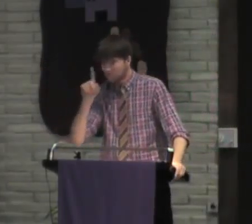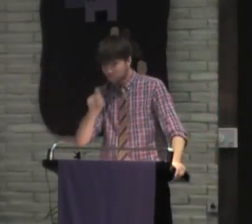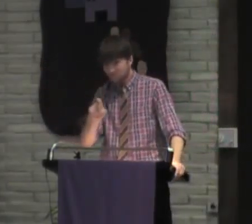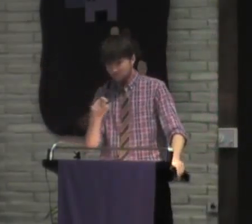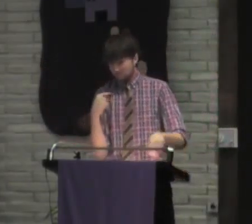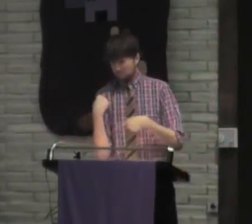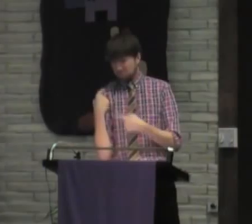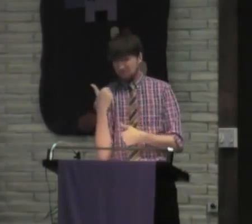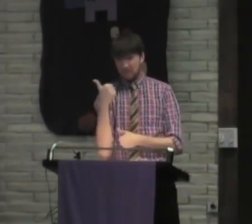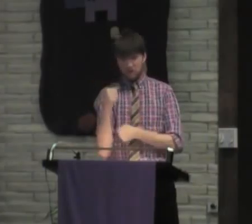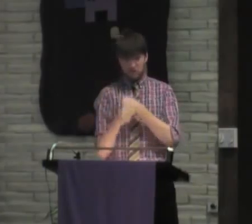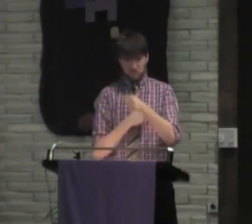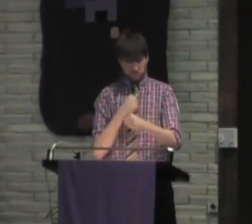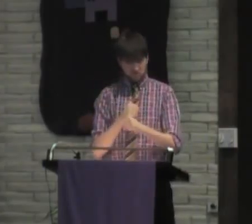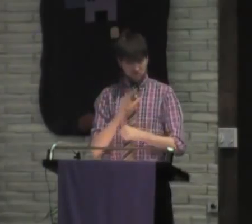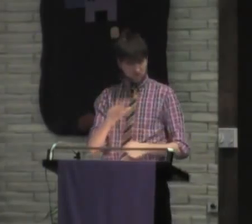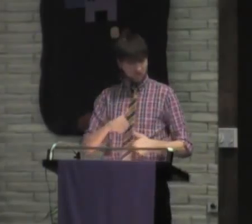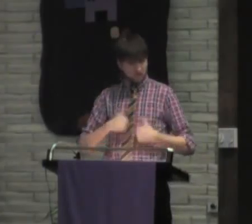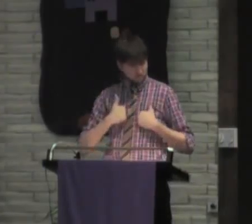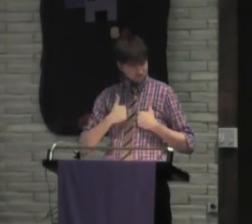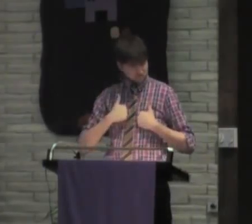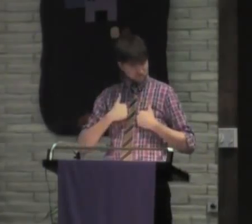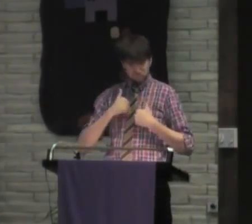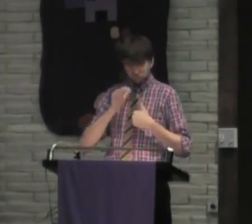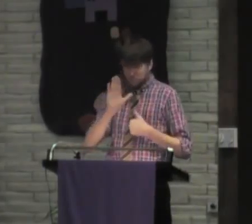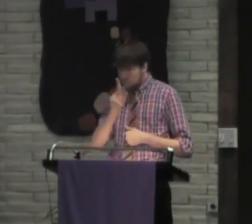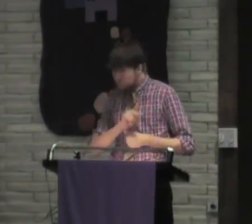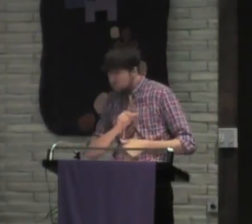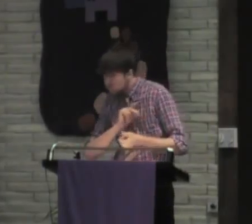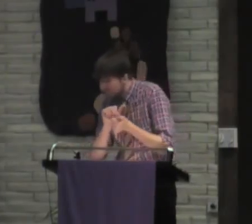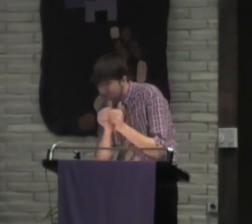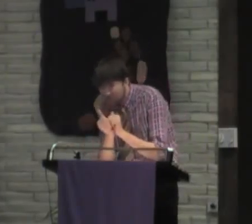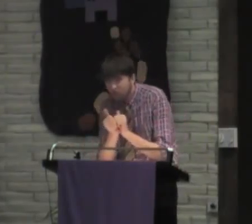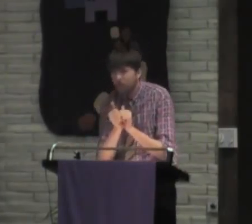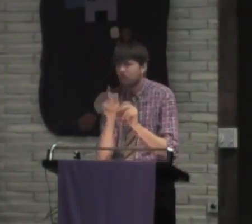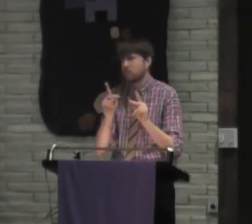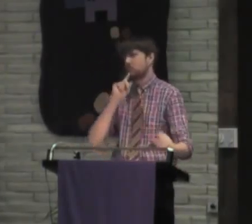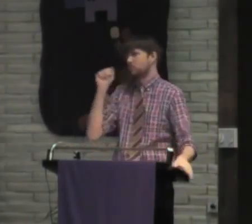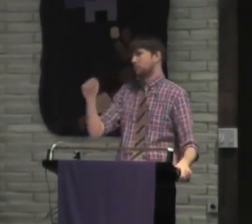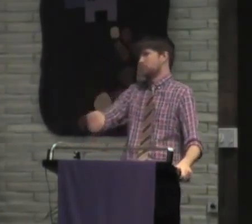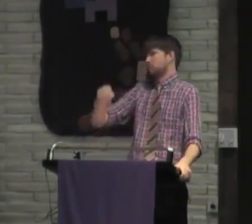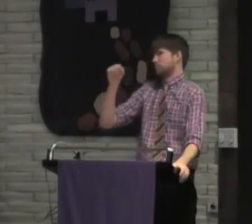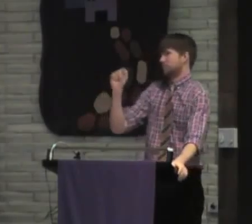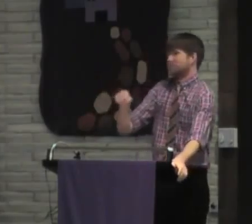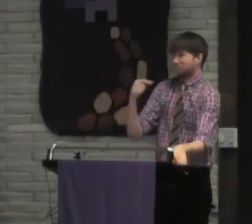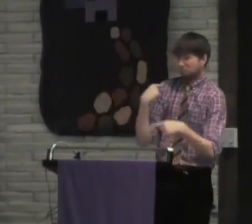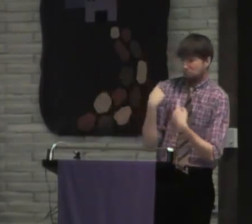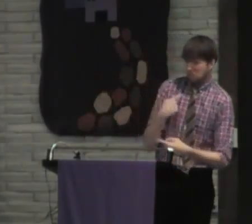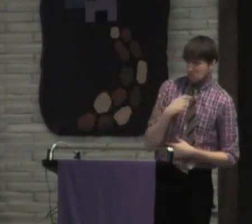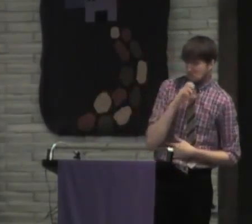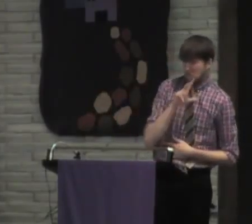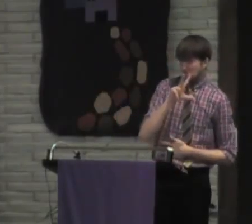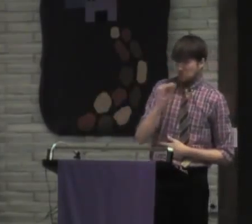And then, the people who were 40, just 10 years later, they asked them, did your personality change? And they said, oh yeah,